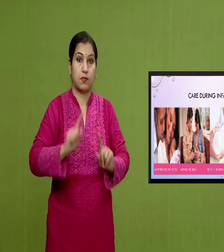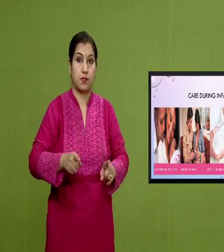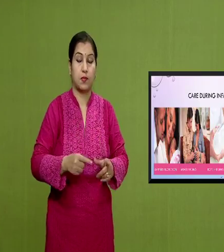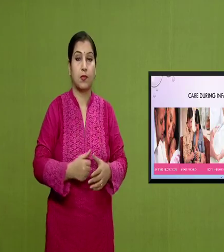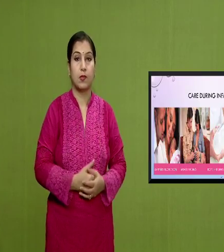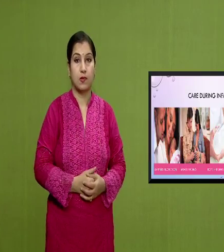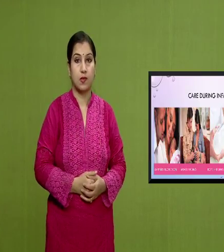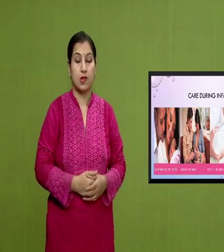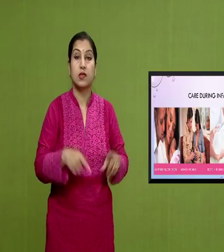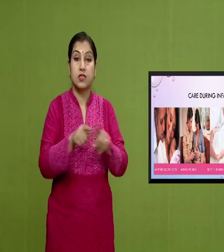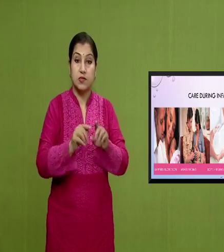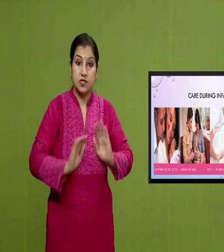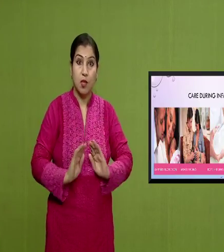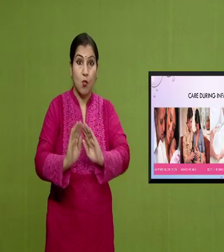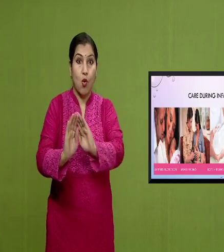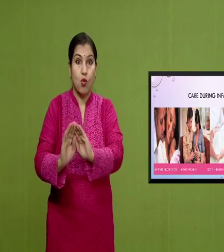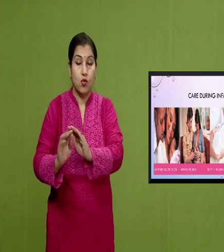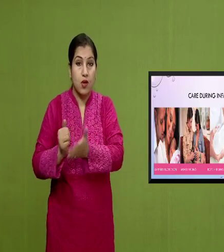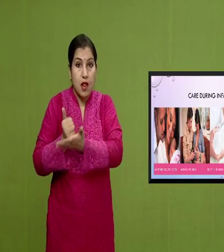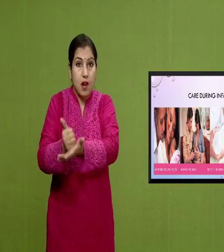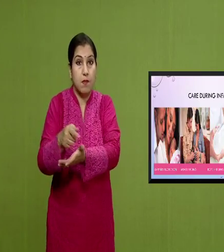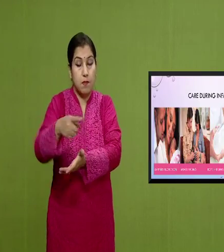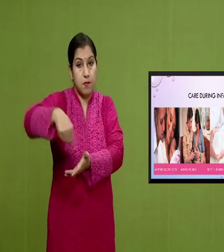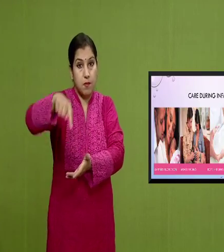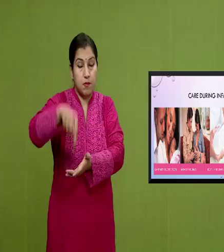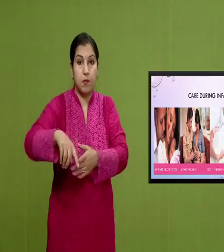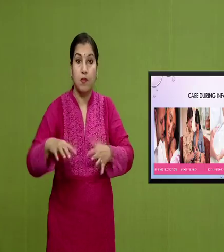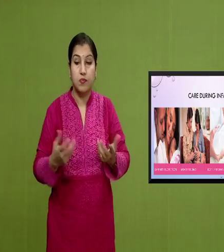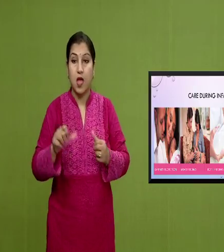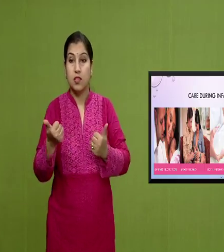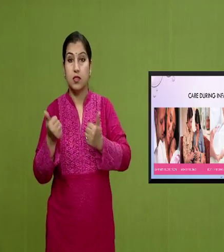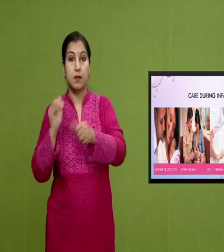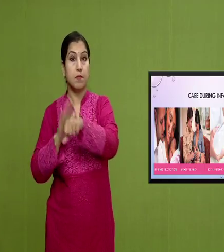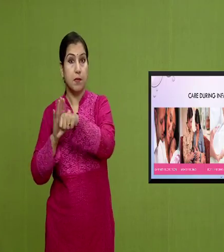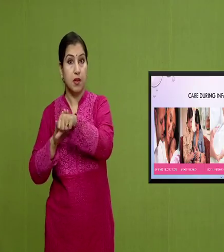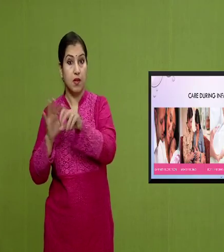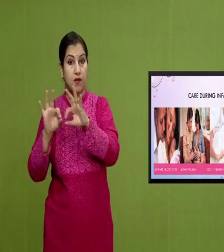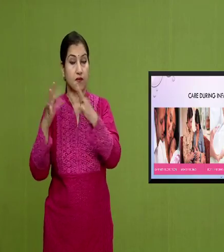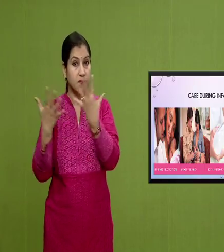A support system through other members of a